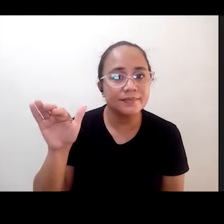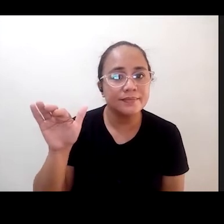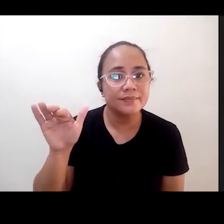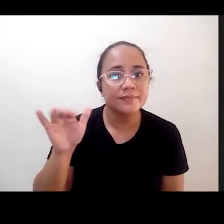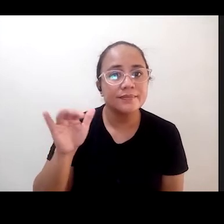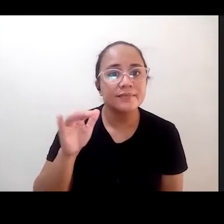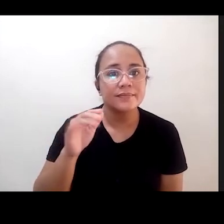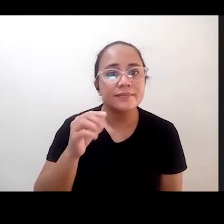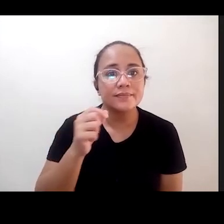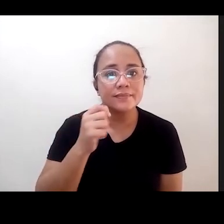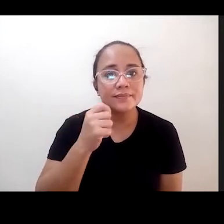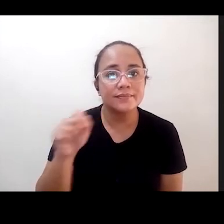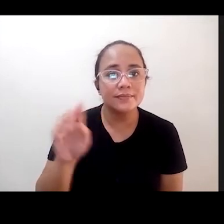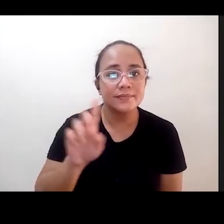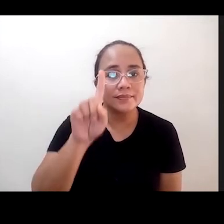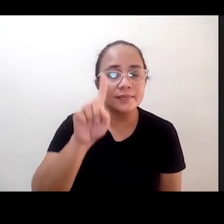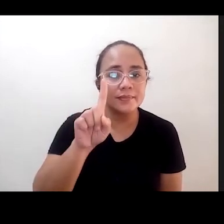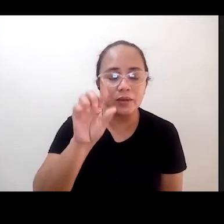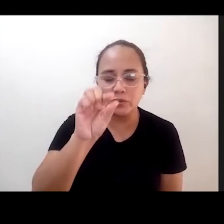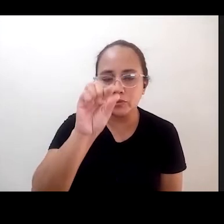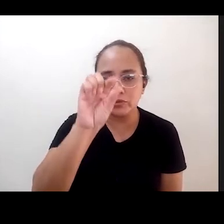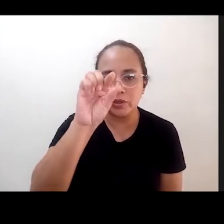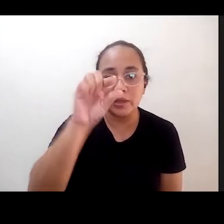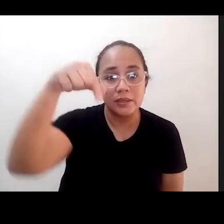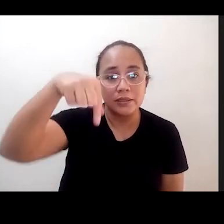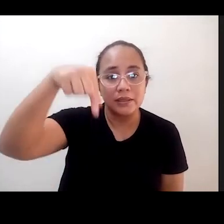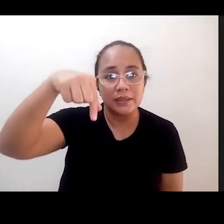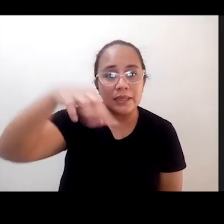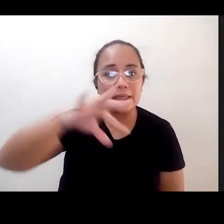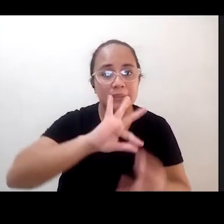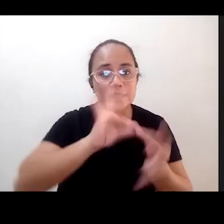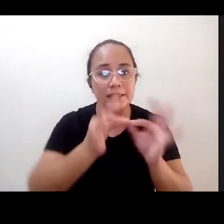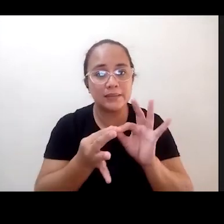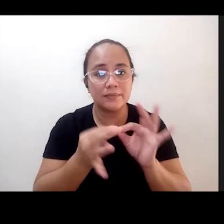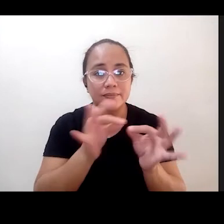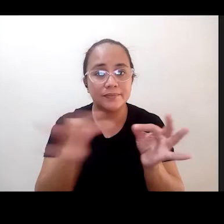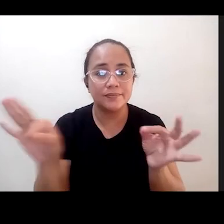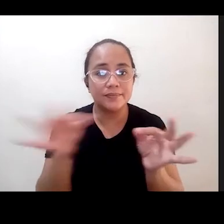Go back up. Go down to the translation.